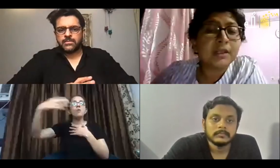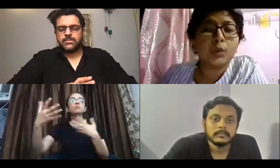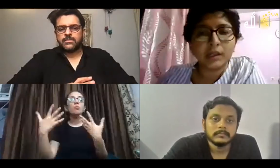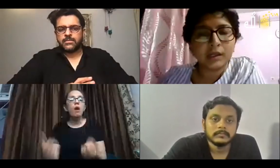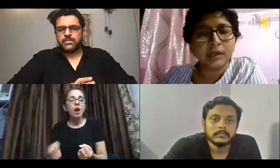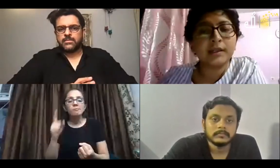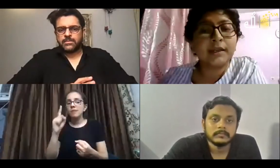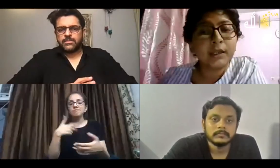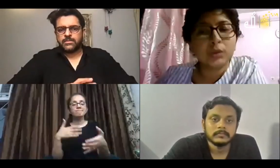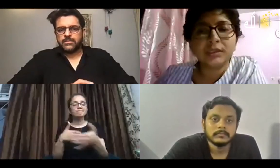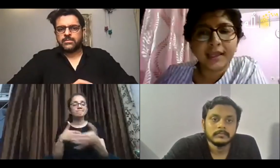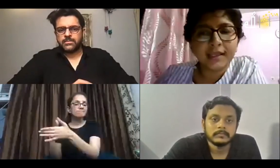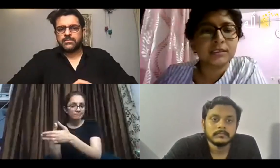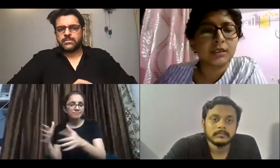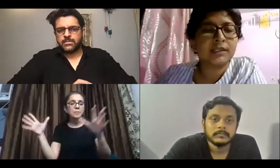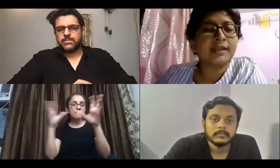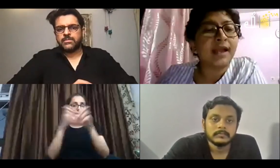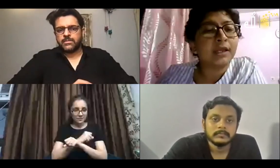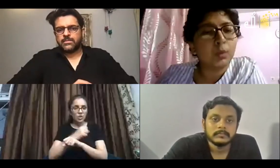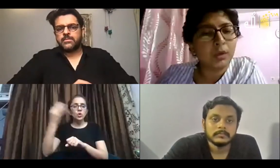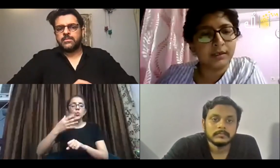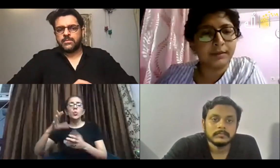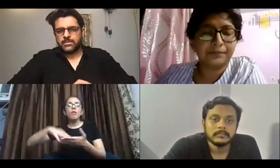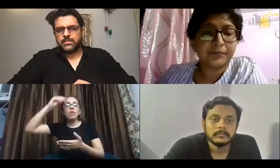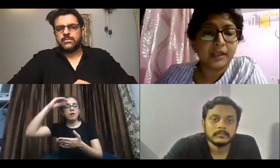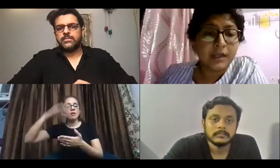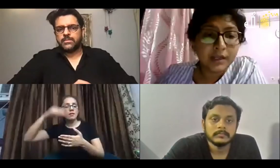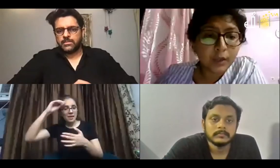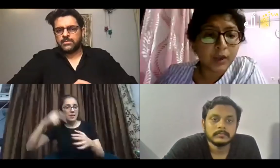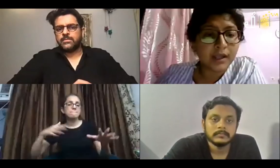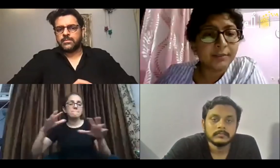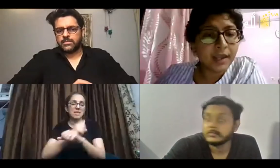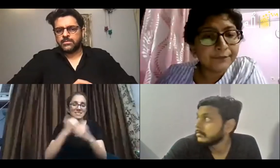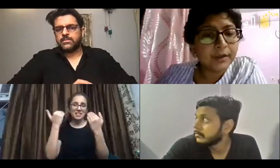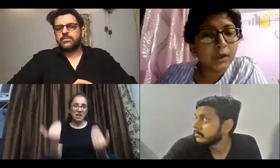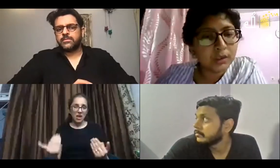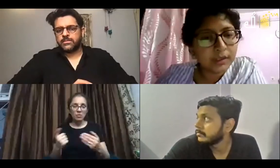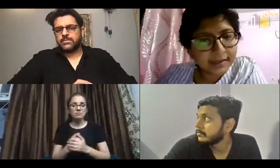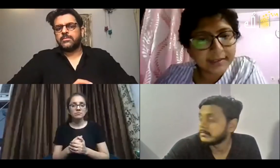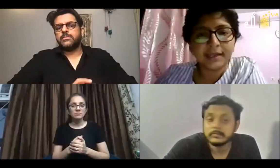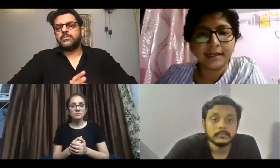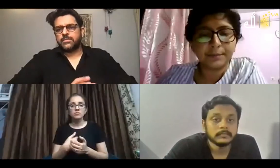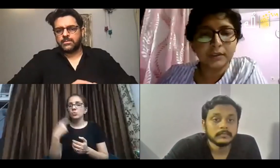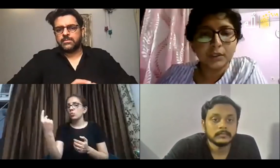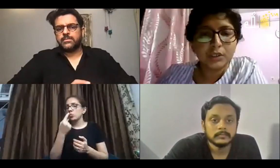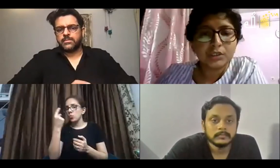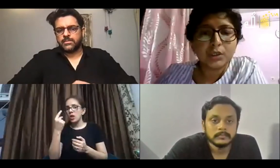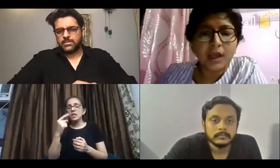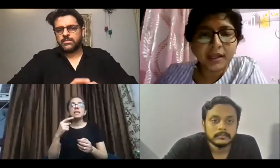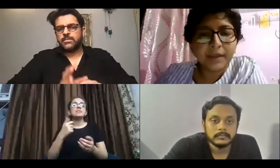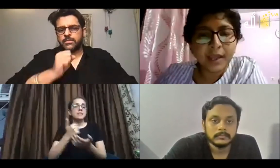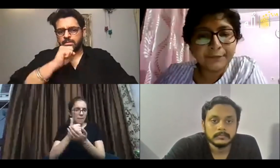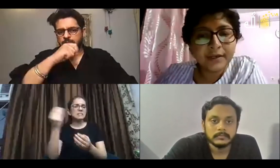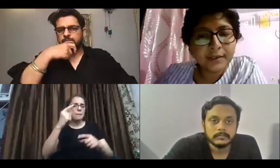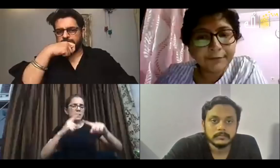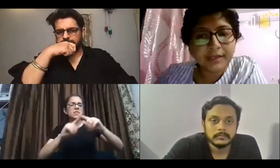able to learn new things that I want. Now I am having online therapy. So I